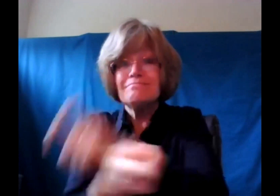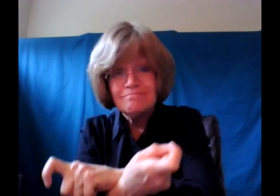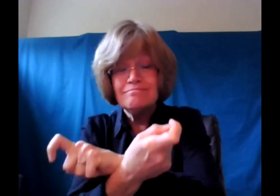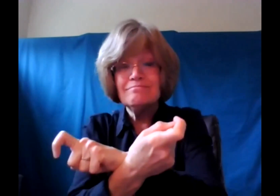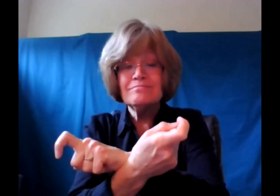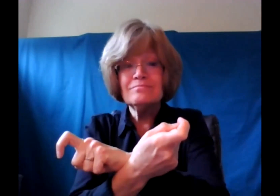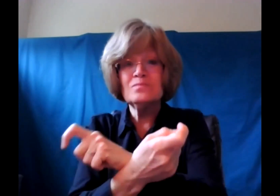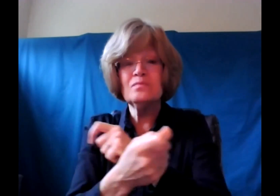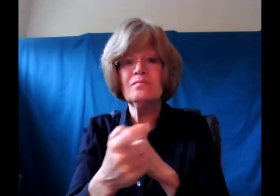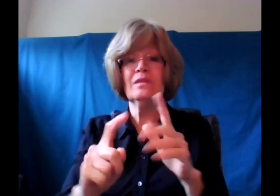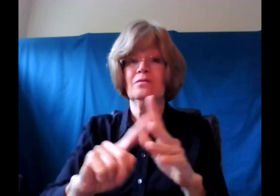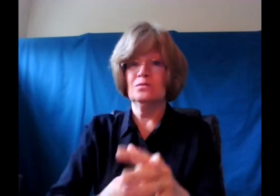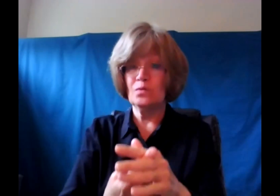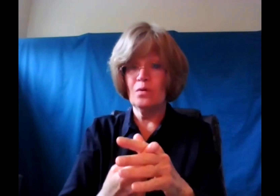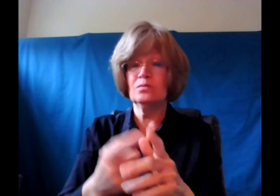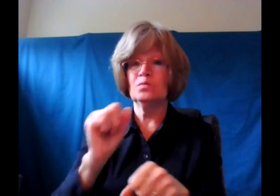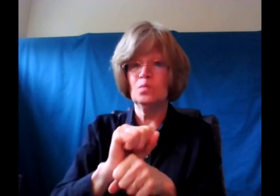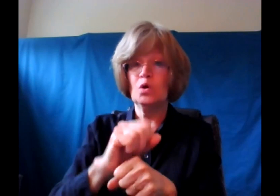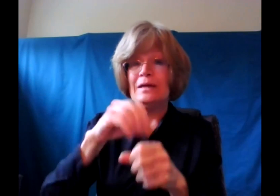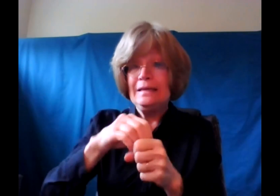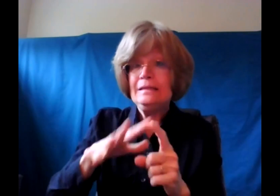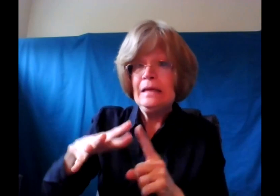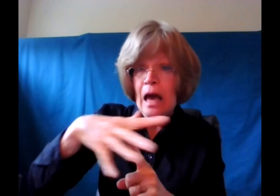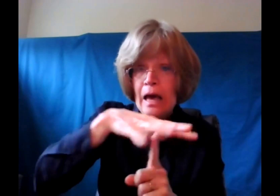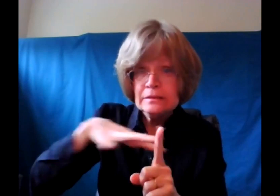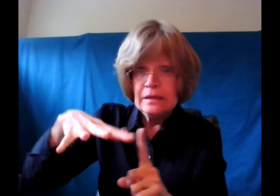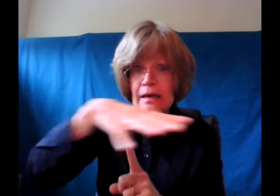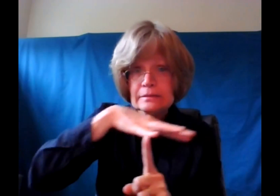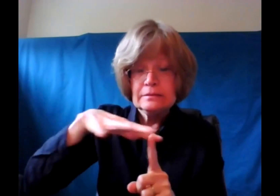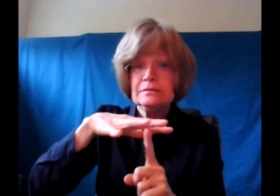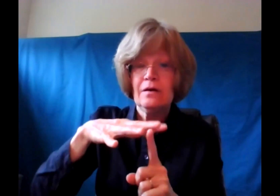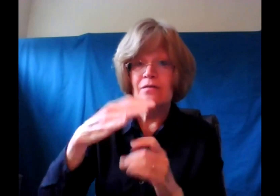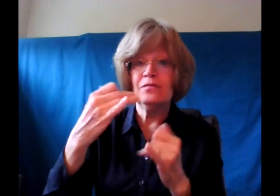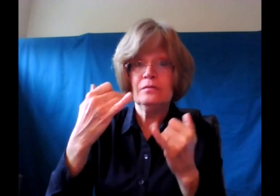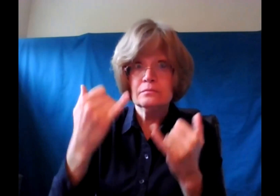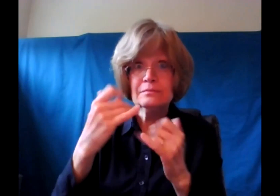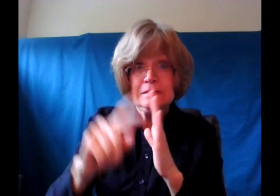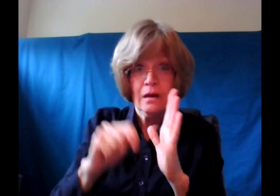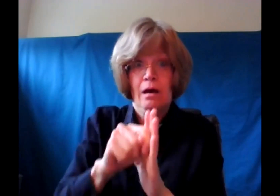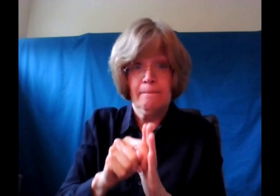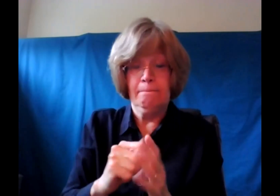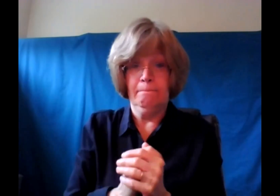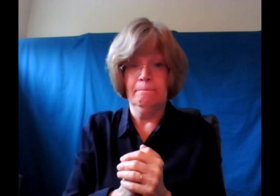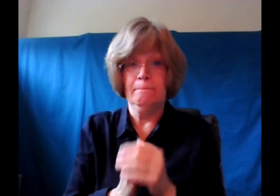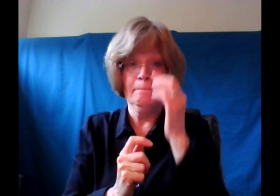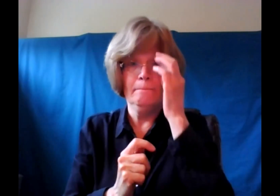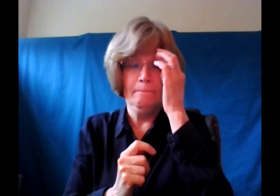transform and begin to work within the context of the times in which we live.